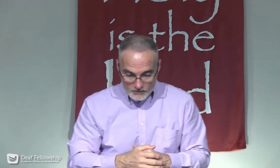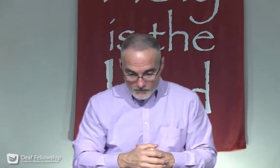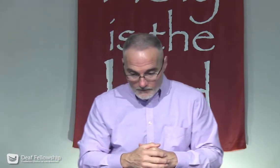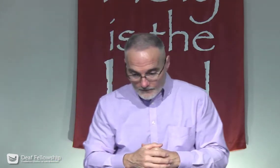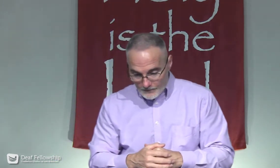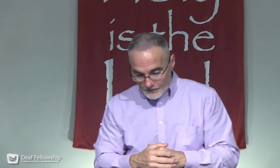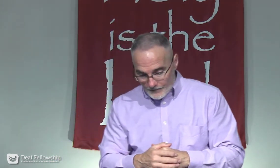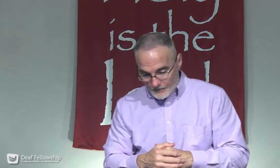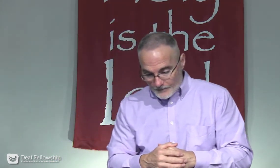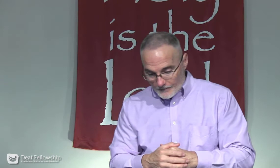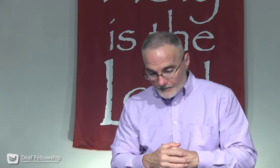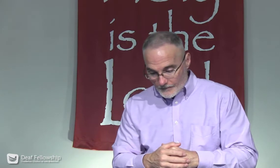It could happen at any time.